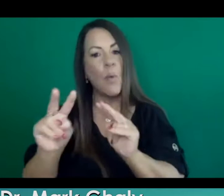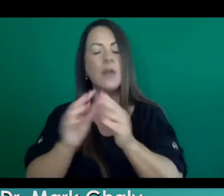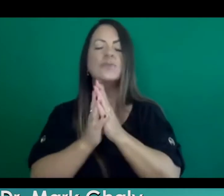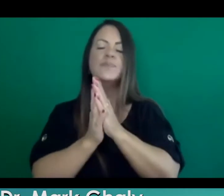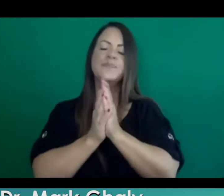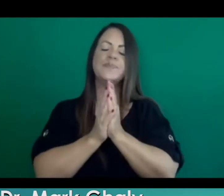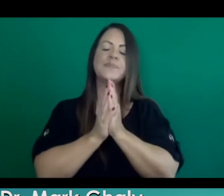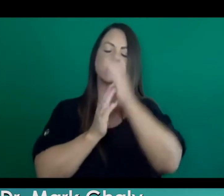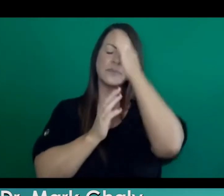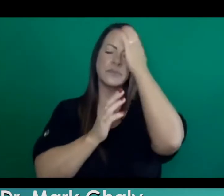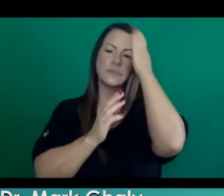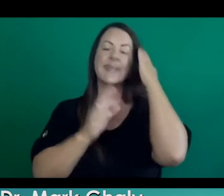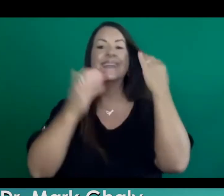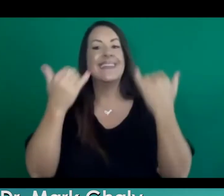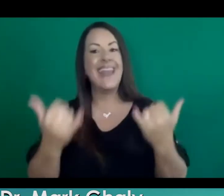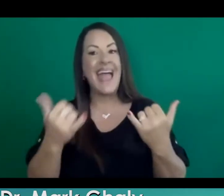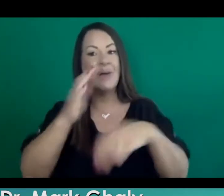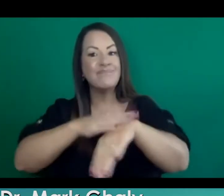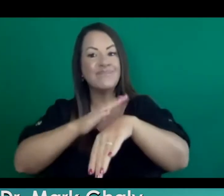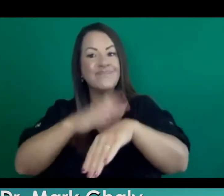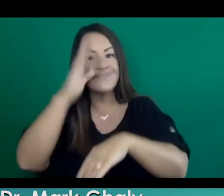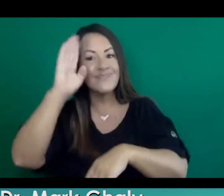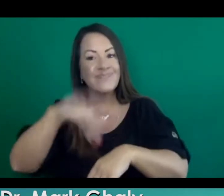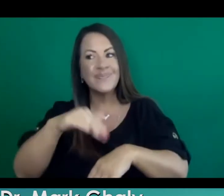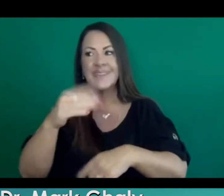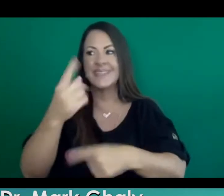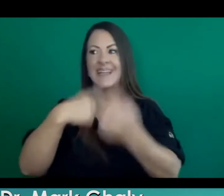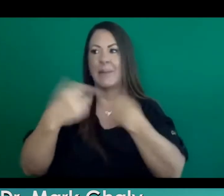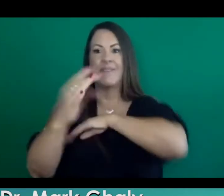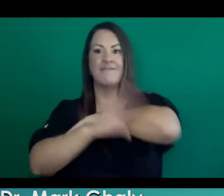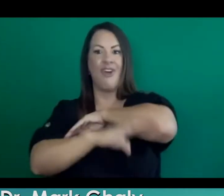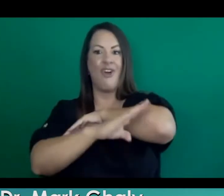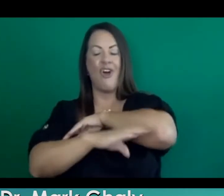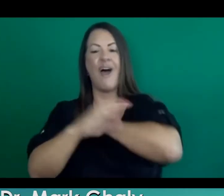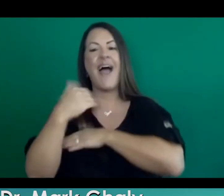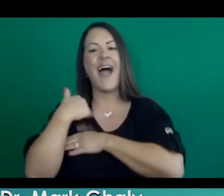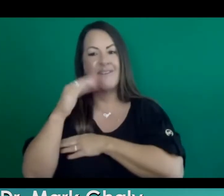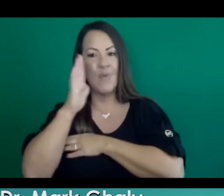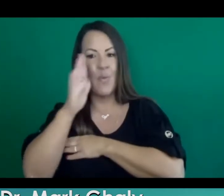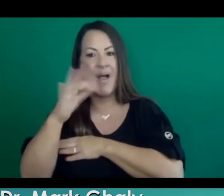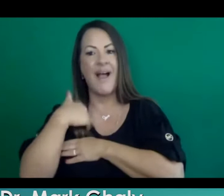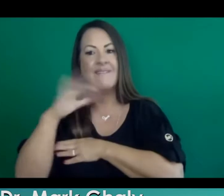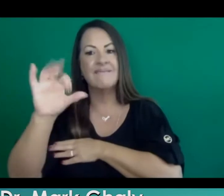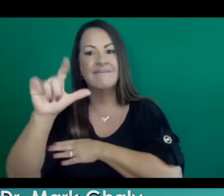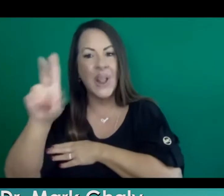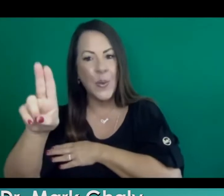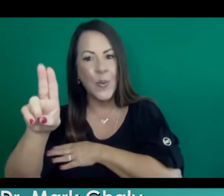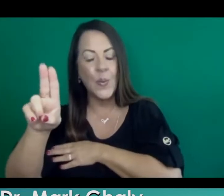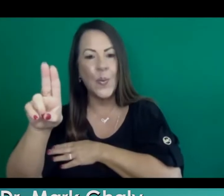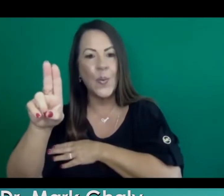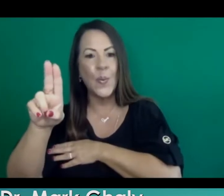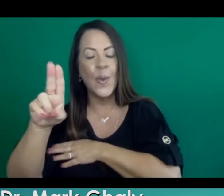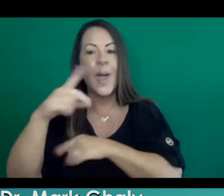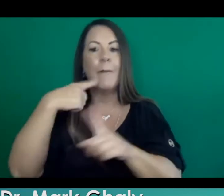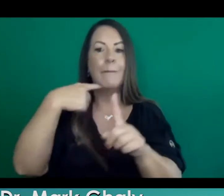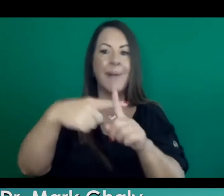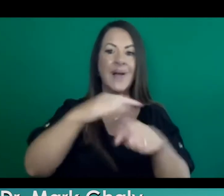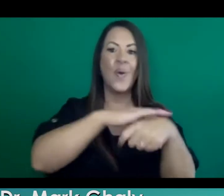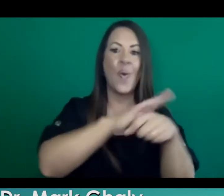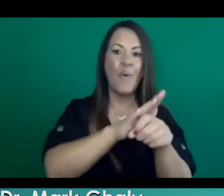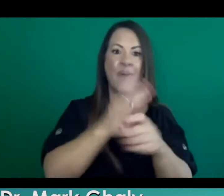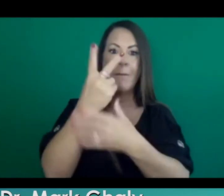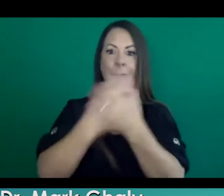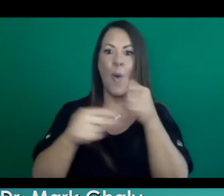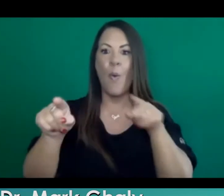together of flu in the fall and winter with COVID-19 now continues to keep us vigilant